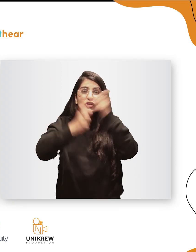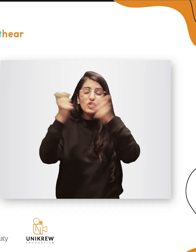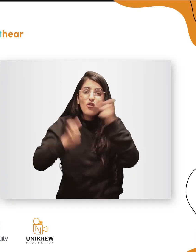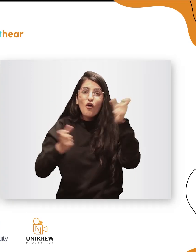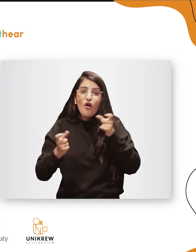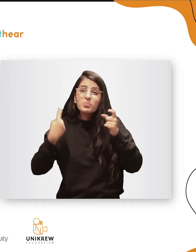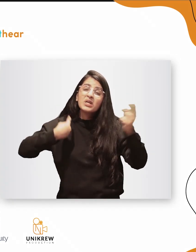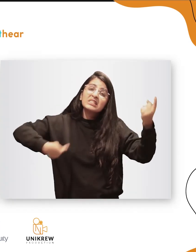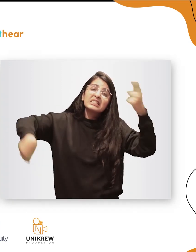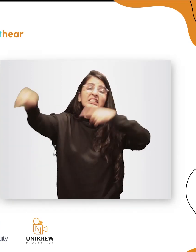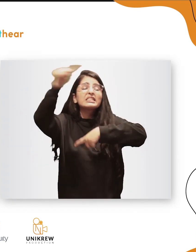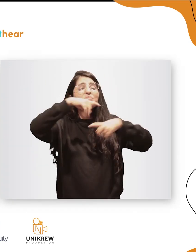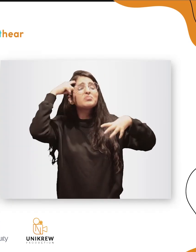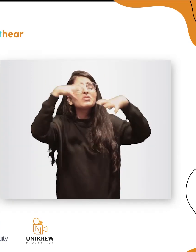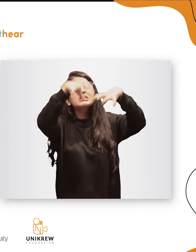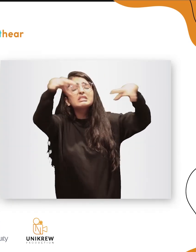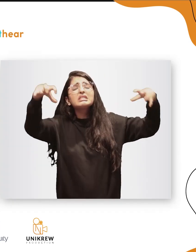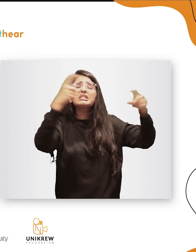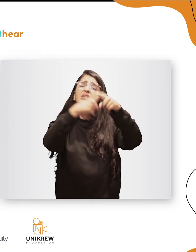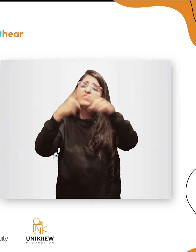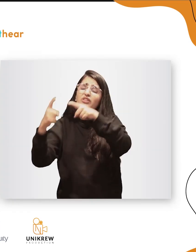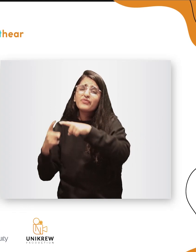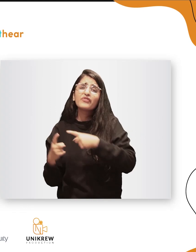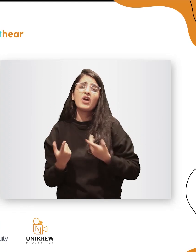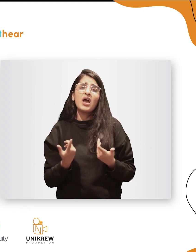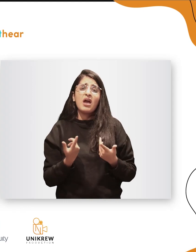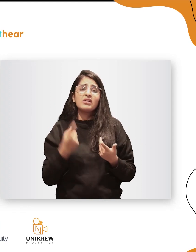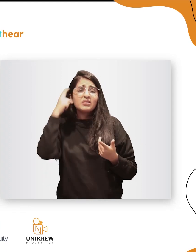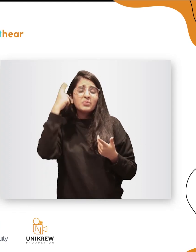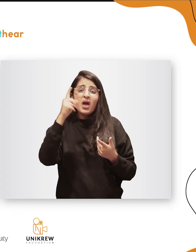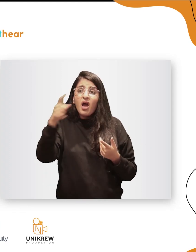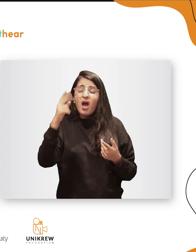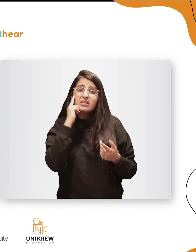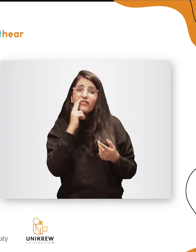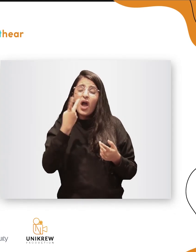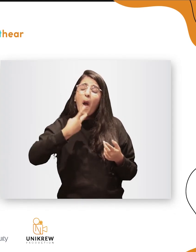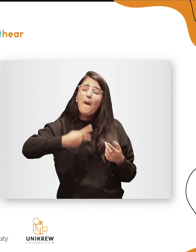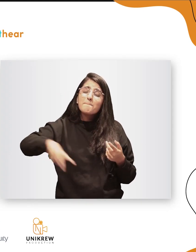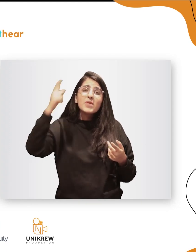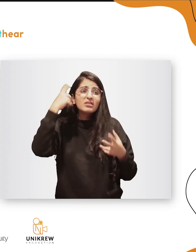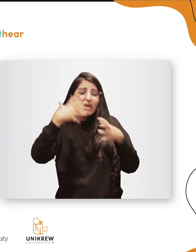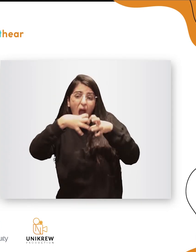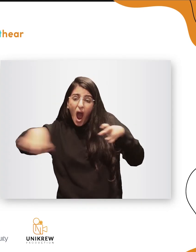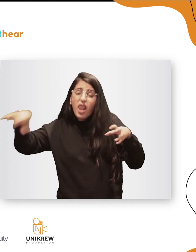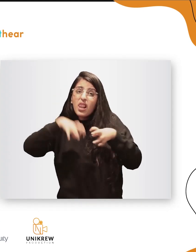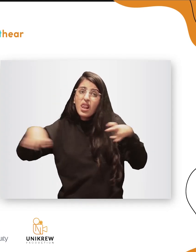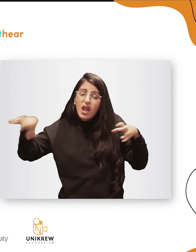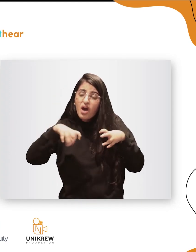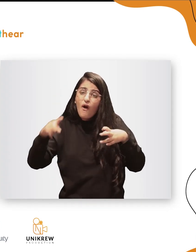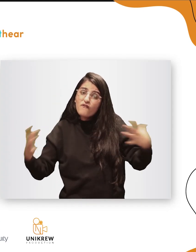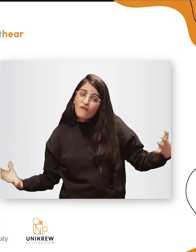get people, from all segments of society who are, especially the marginalized few,